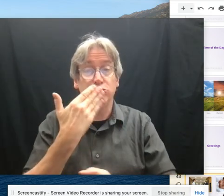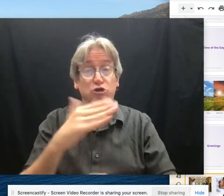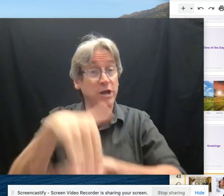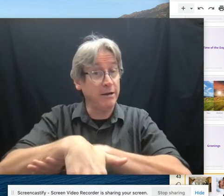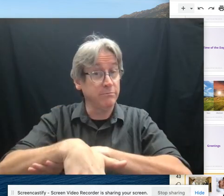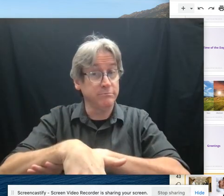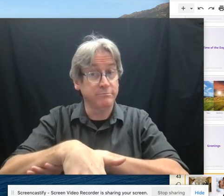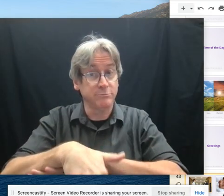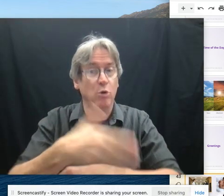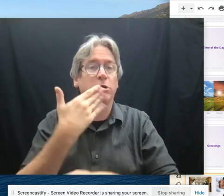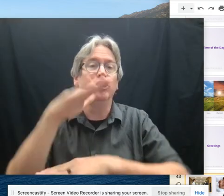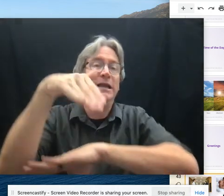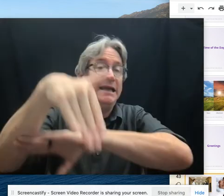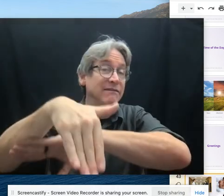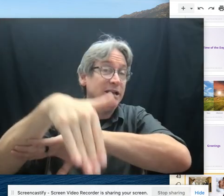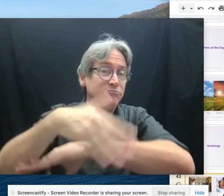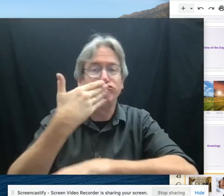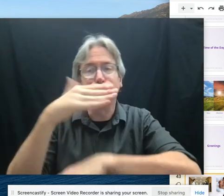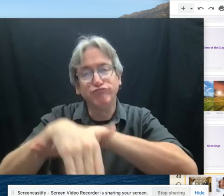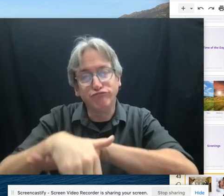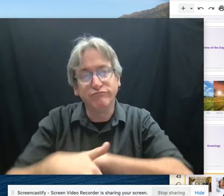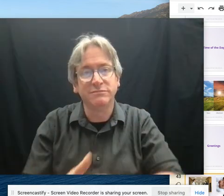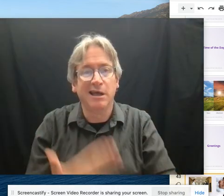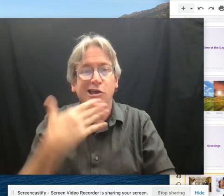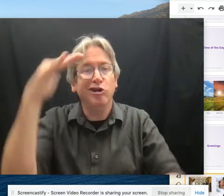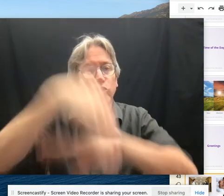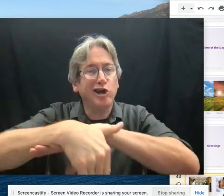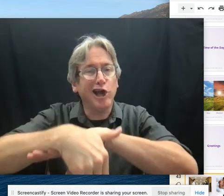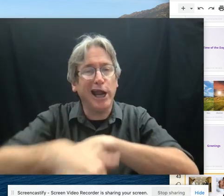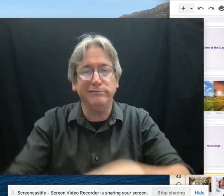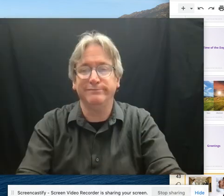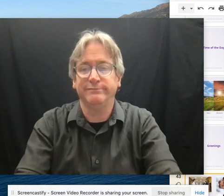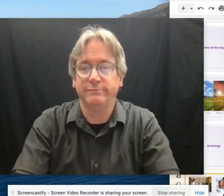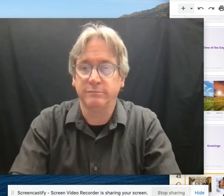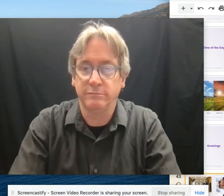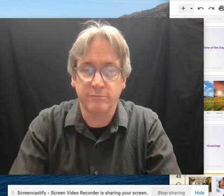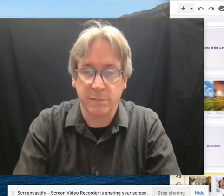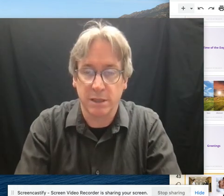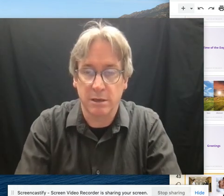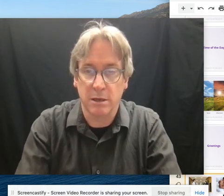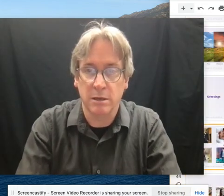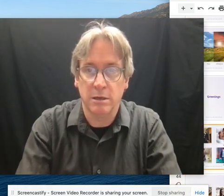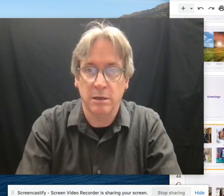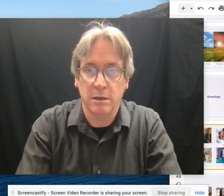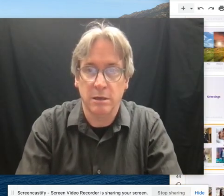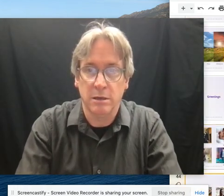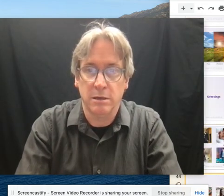afternoon. Good night. Or good evening. Good night.